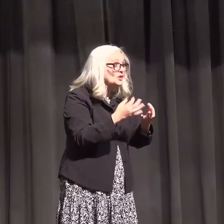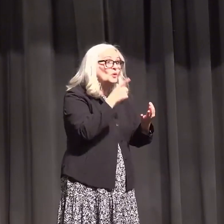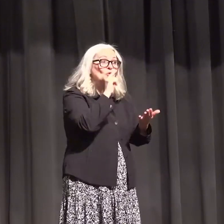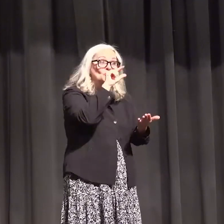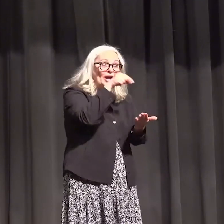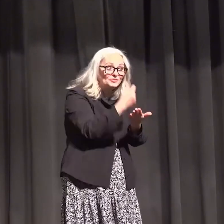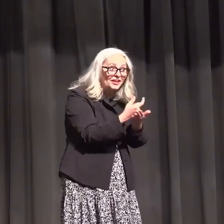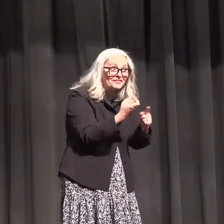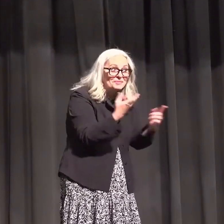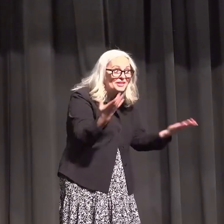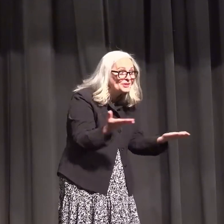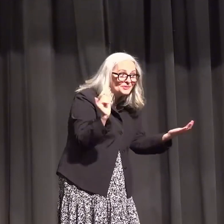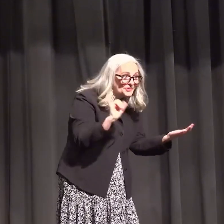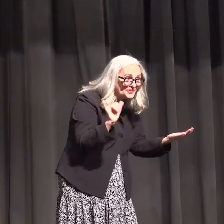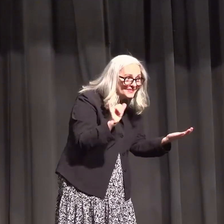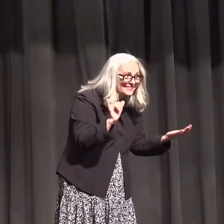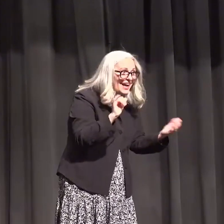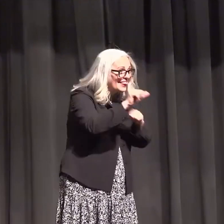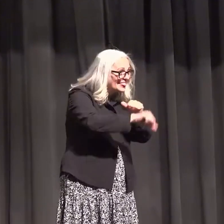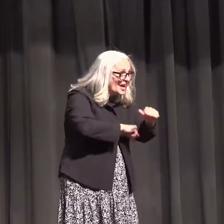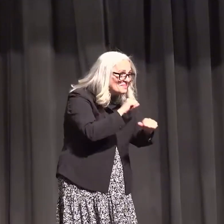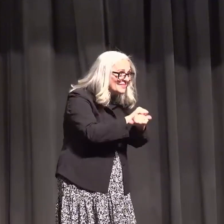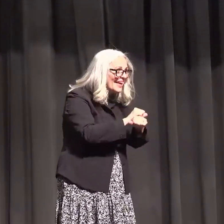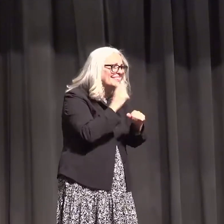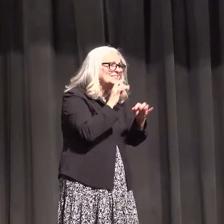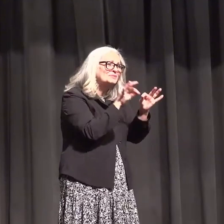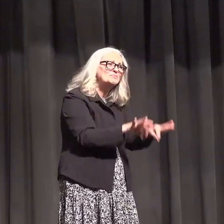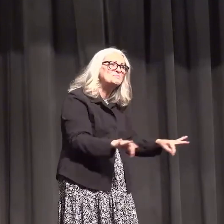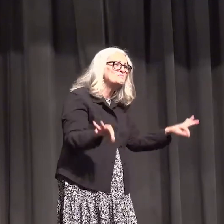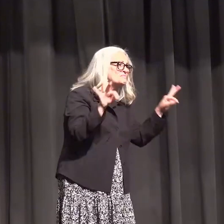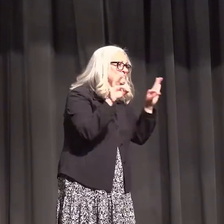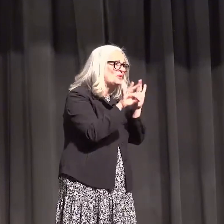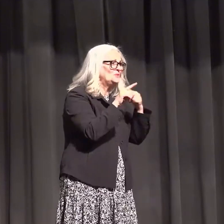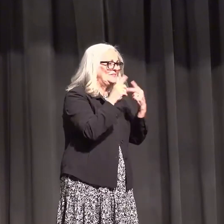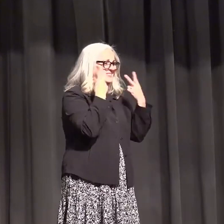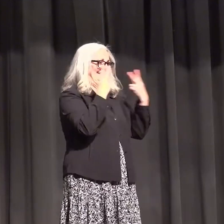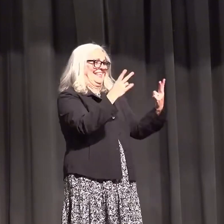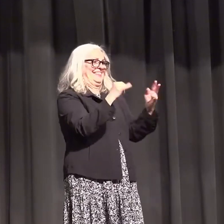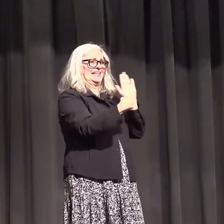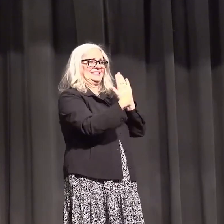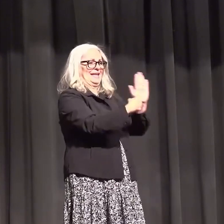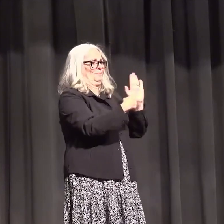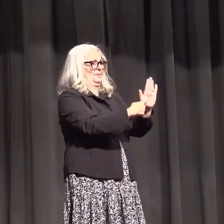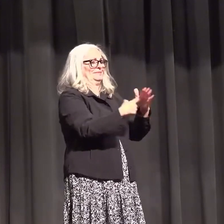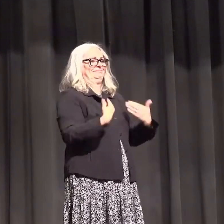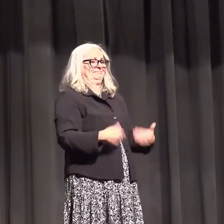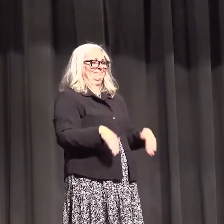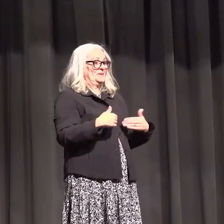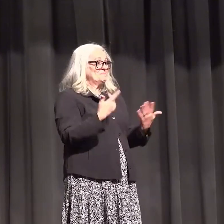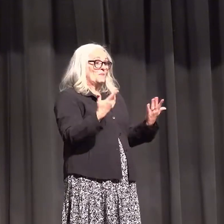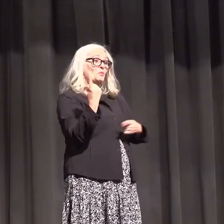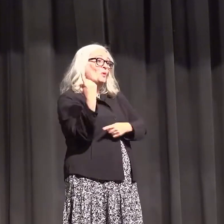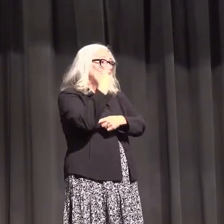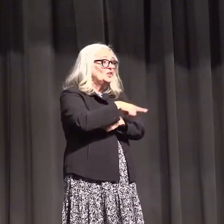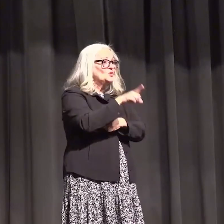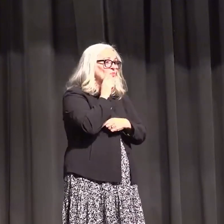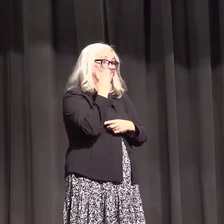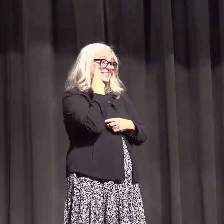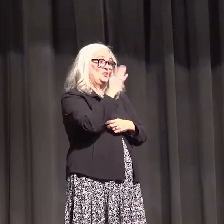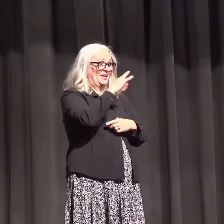Desi's family, who of course graduated from here as well. They're alumni, and it's so important to see that example and model. And